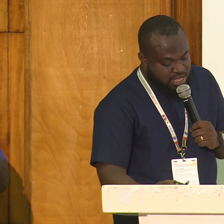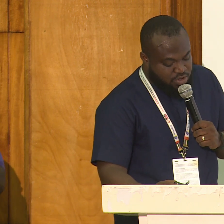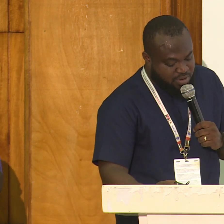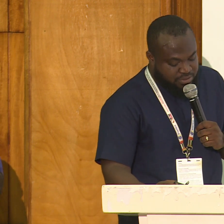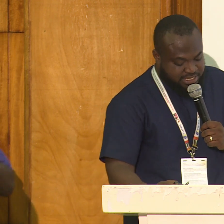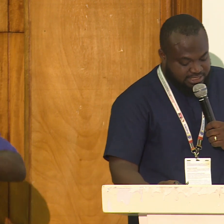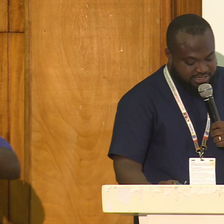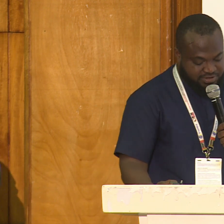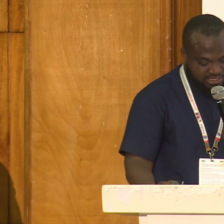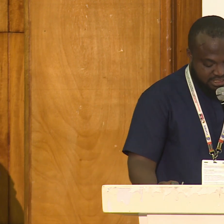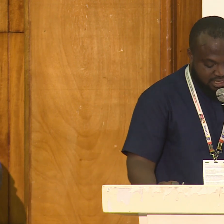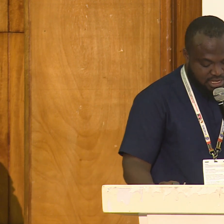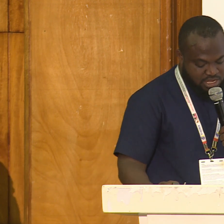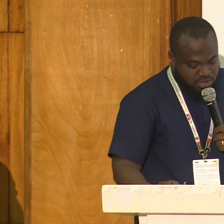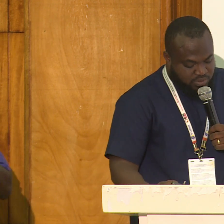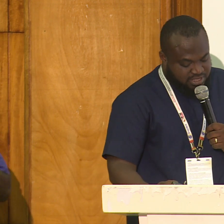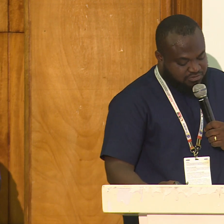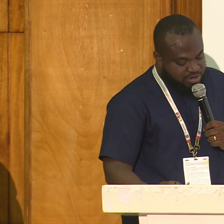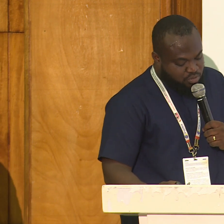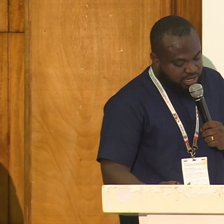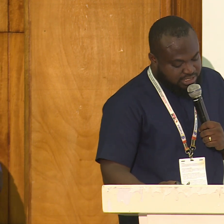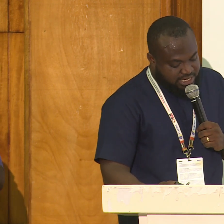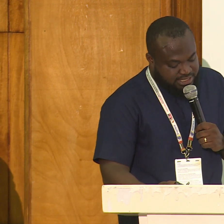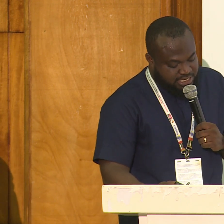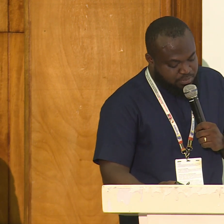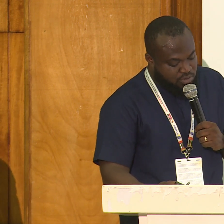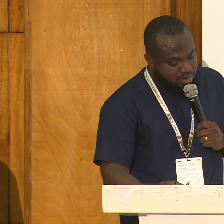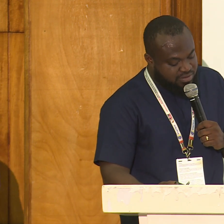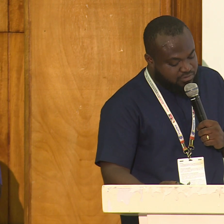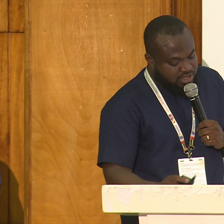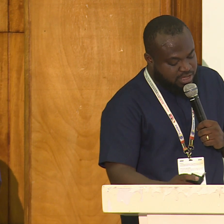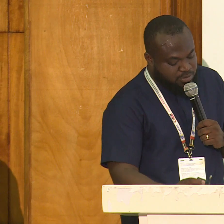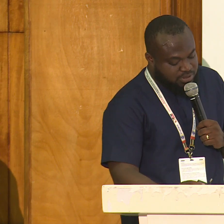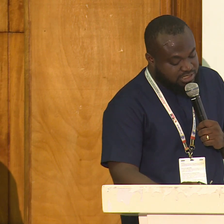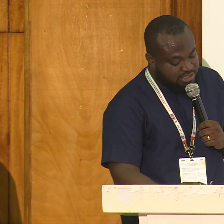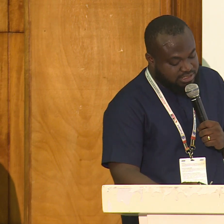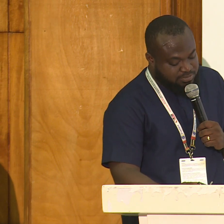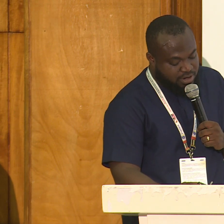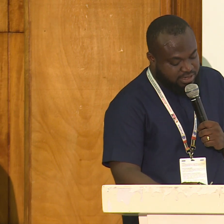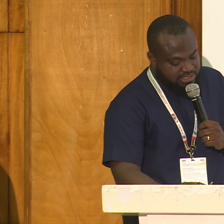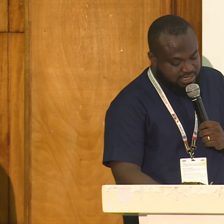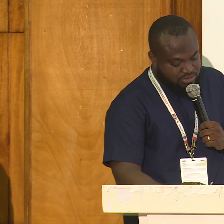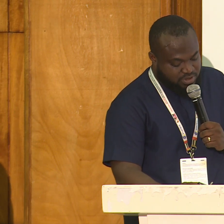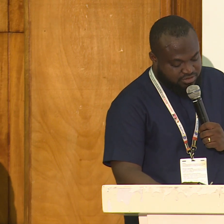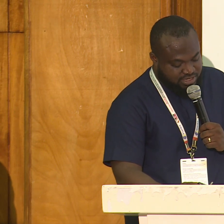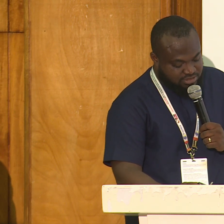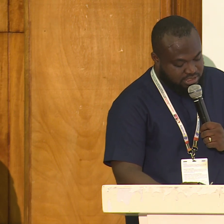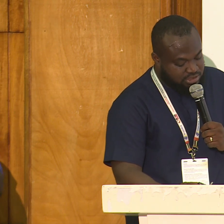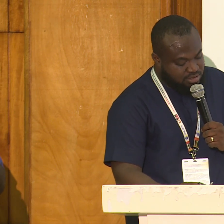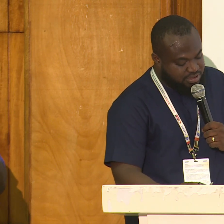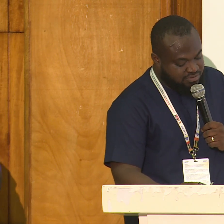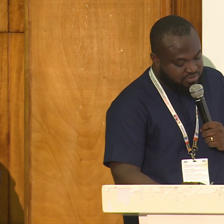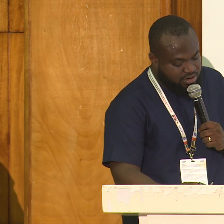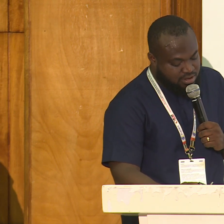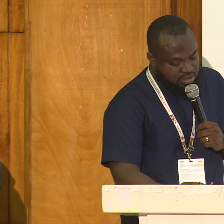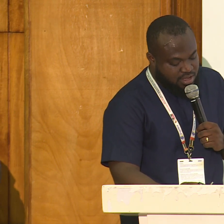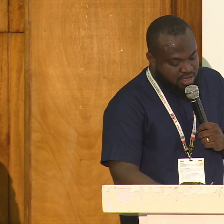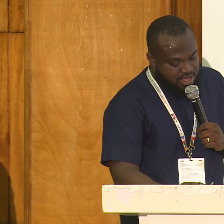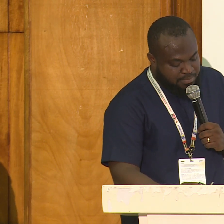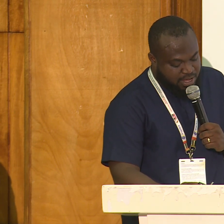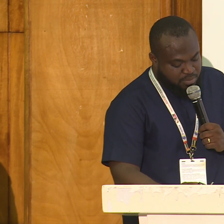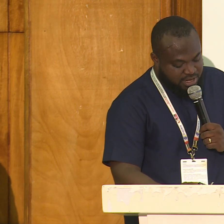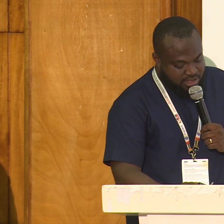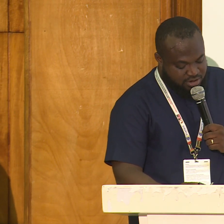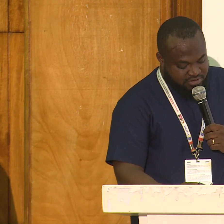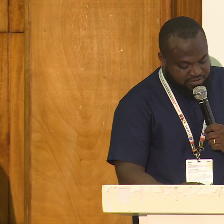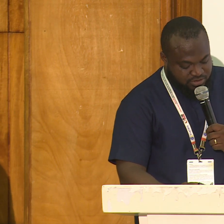care, human rights intervention. With this framework, targeted programming for key population is prioritized to address structural, behavioral,